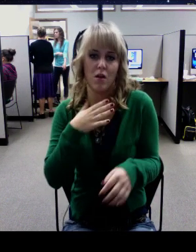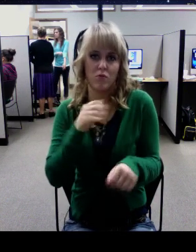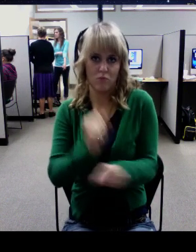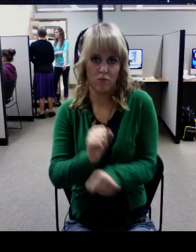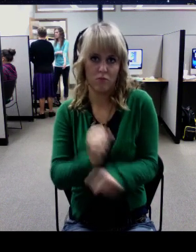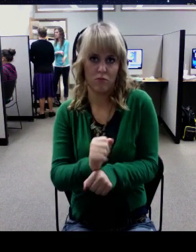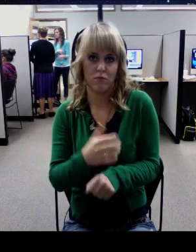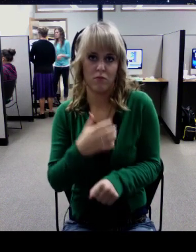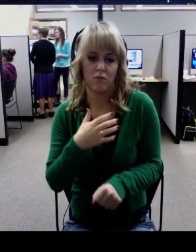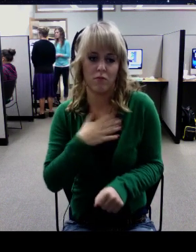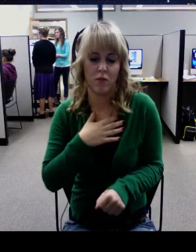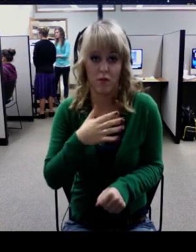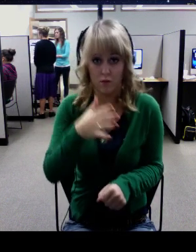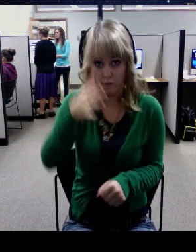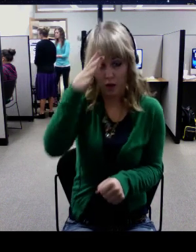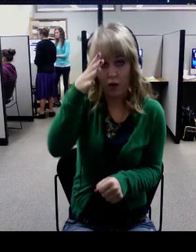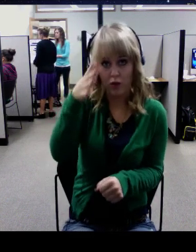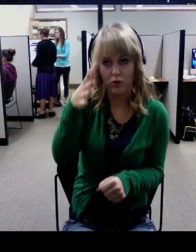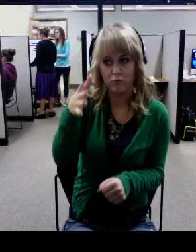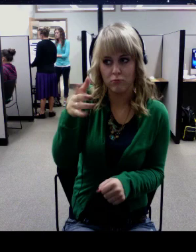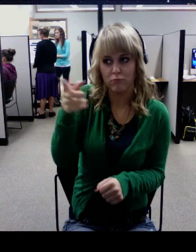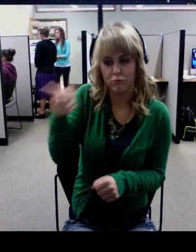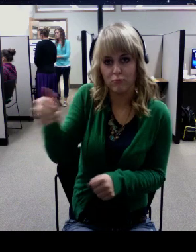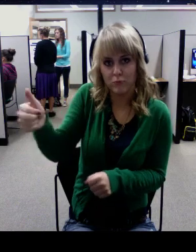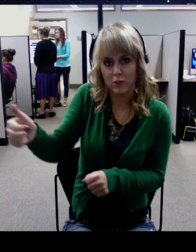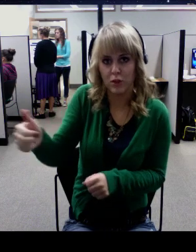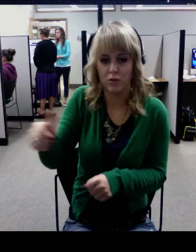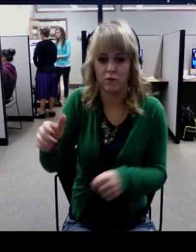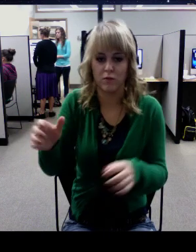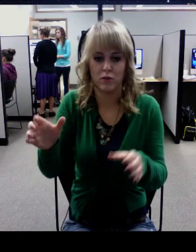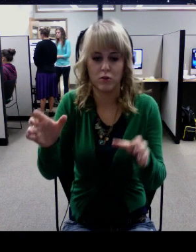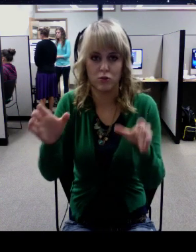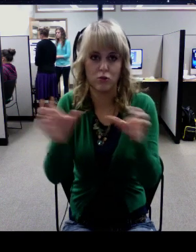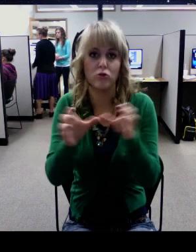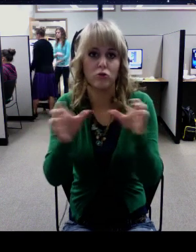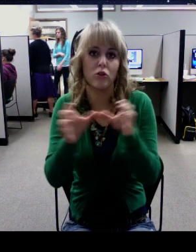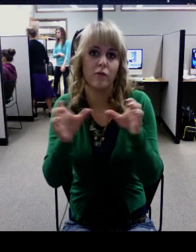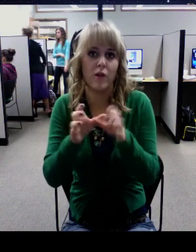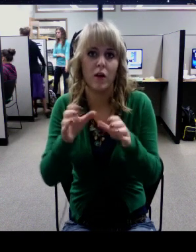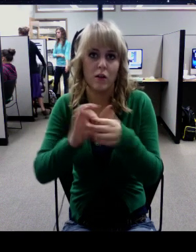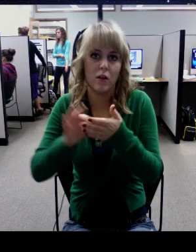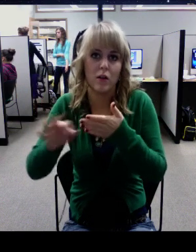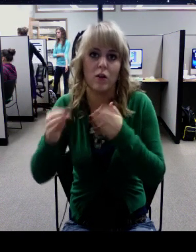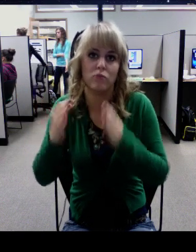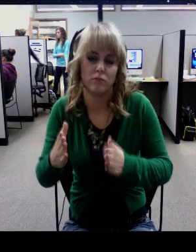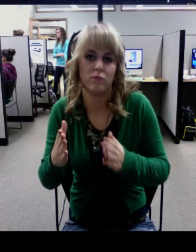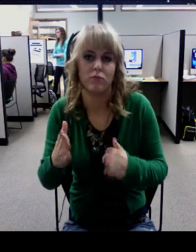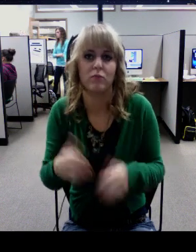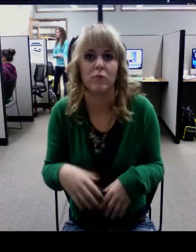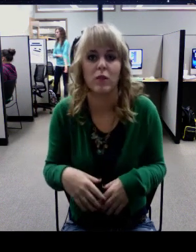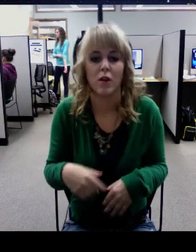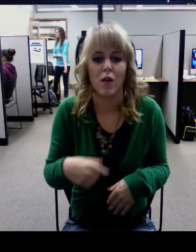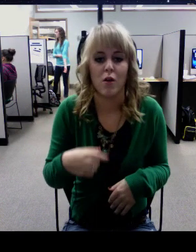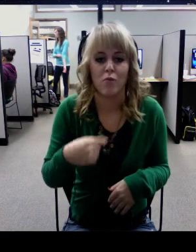accountant, and as a young child I used to go to his office and pretend to do accounting work. He would let me sort